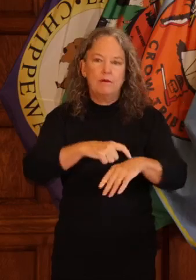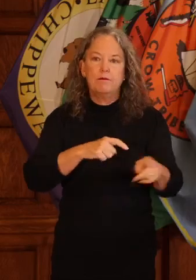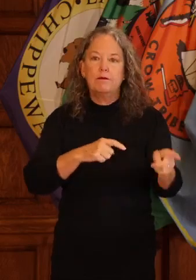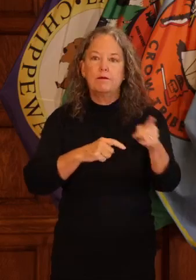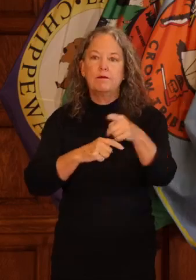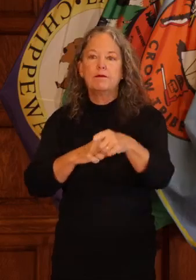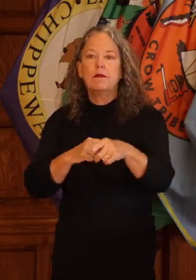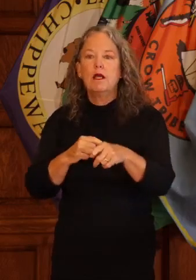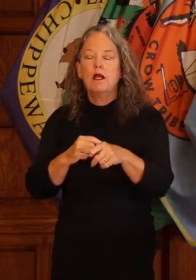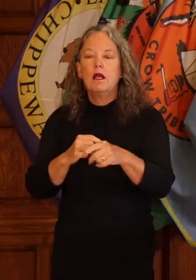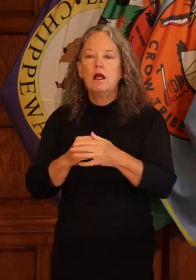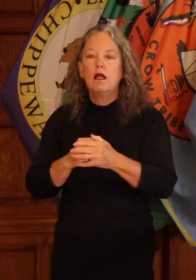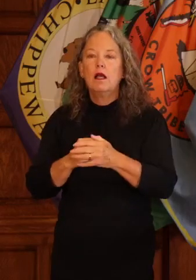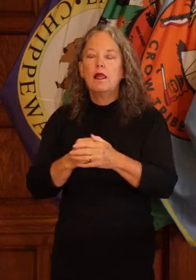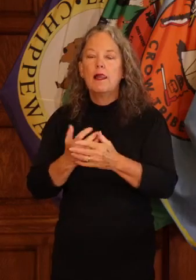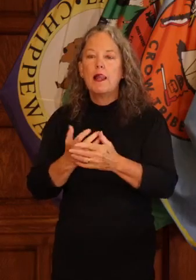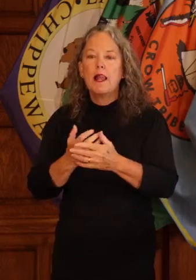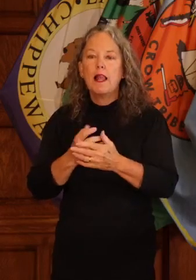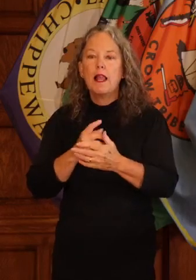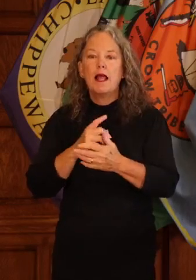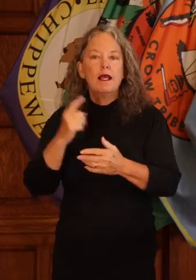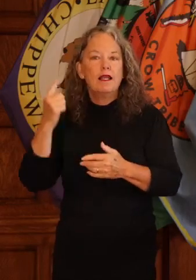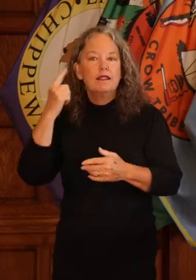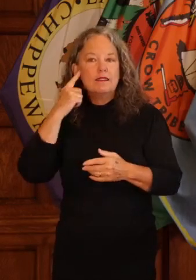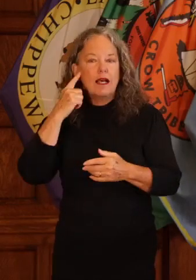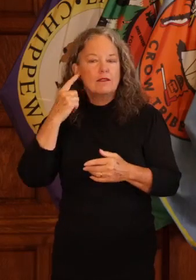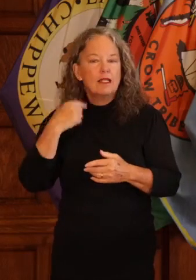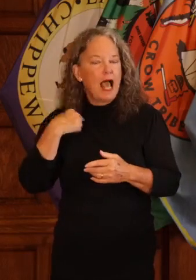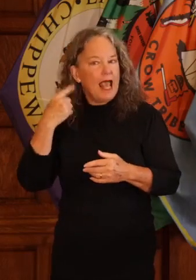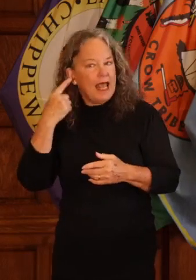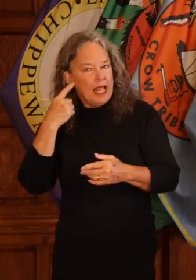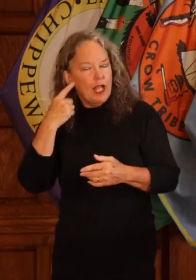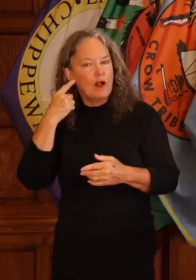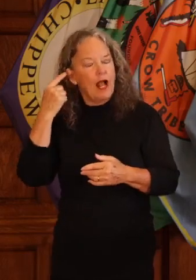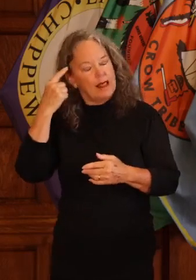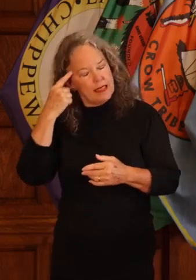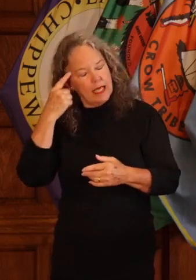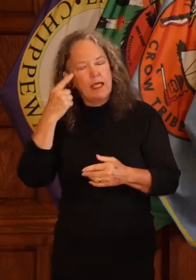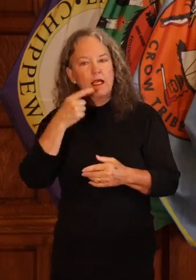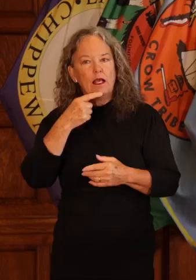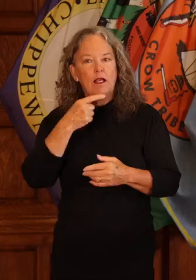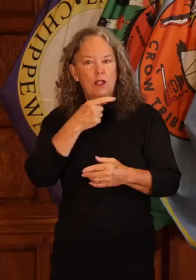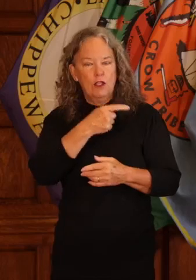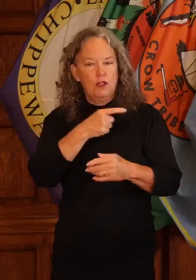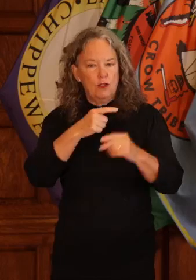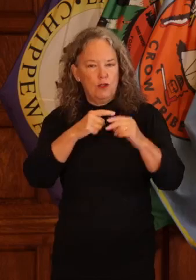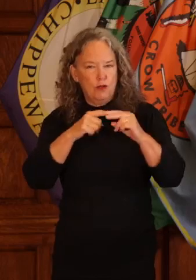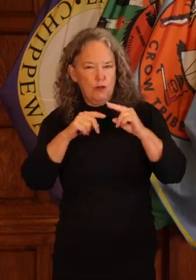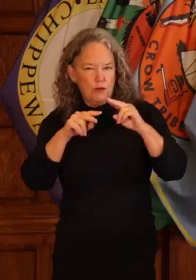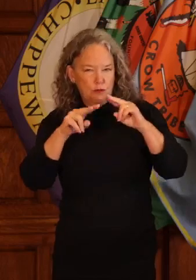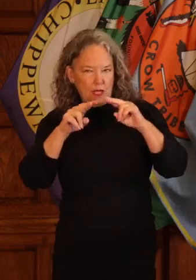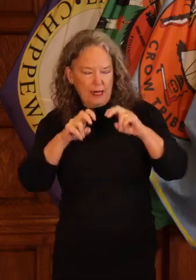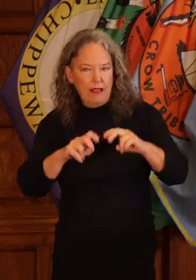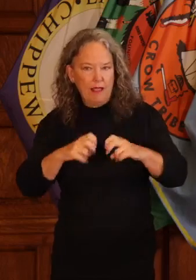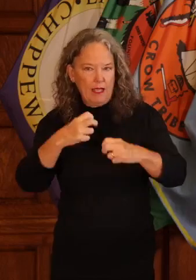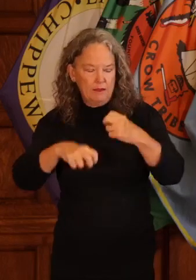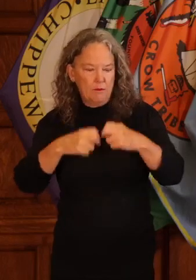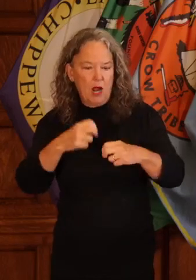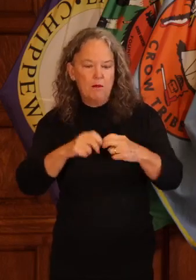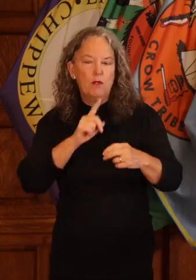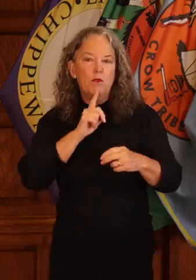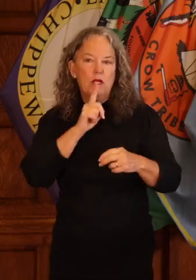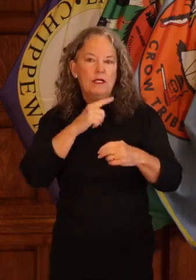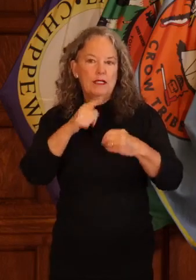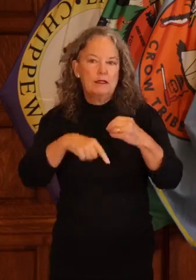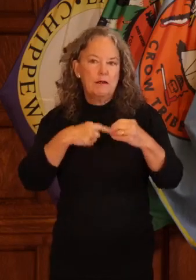It sounds what I'm hearing, I think, is that as you diagnose the challenge, the problem is primarily about early